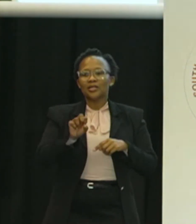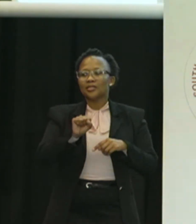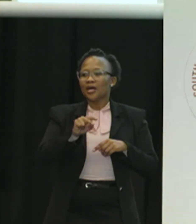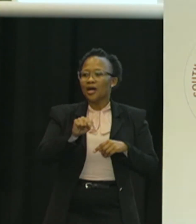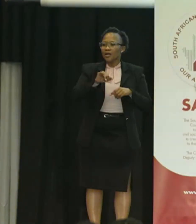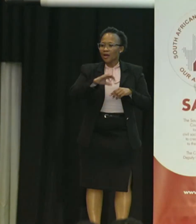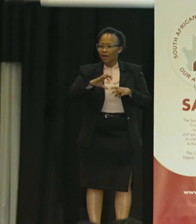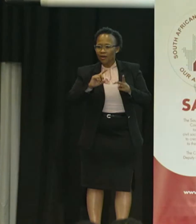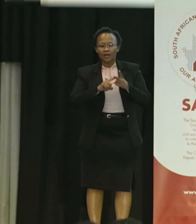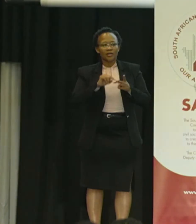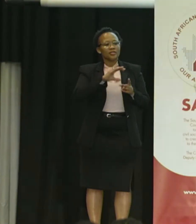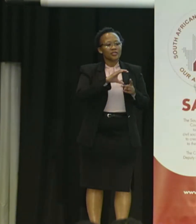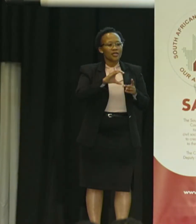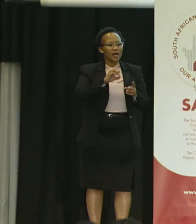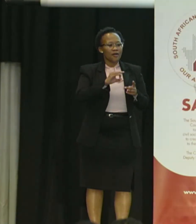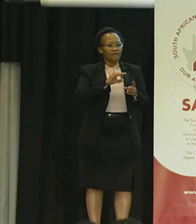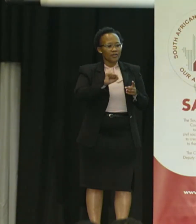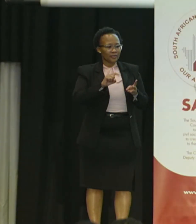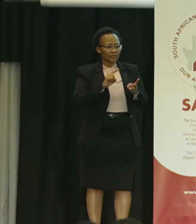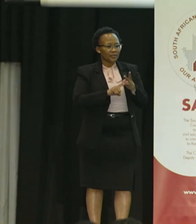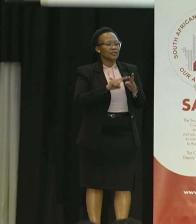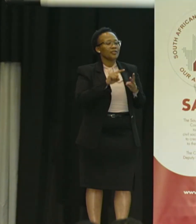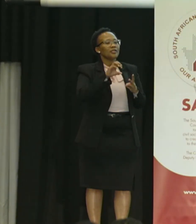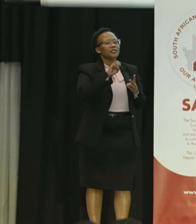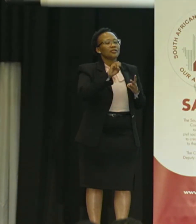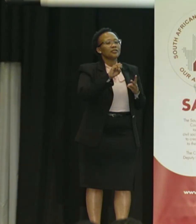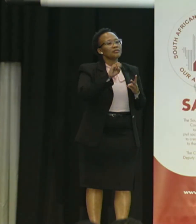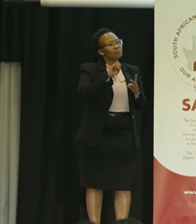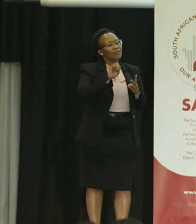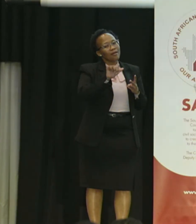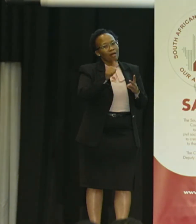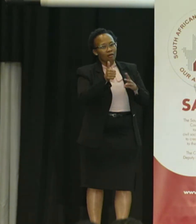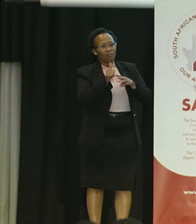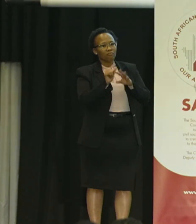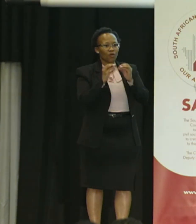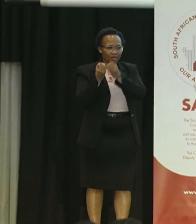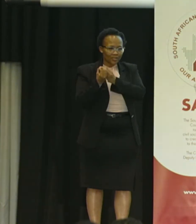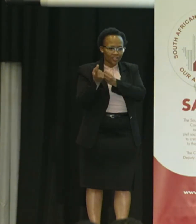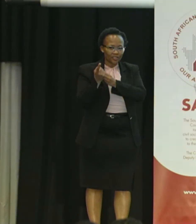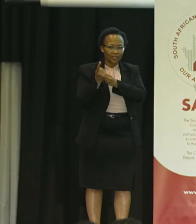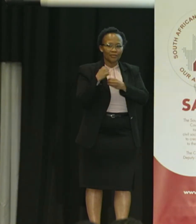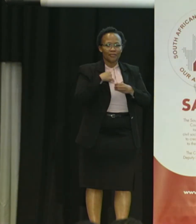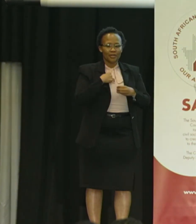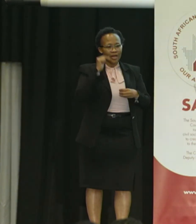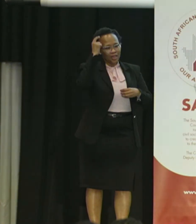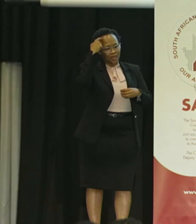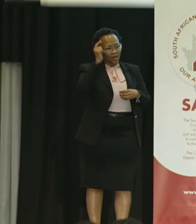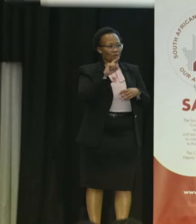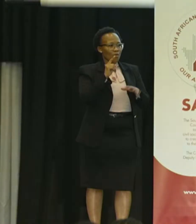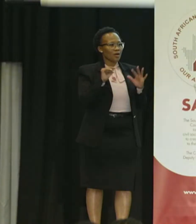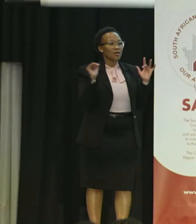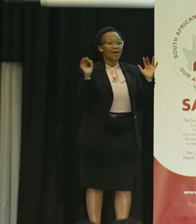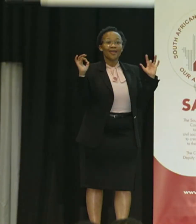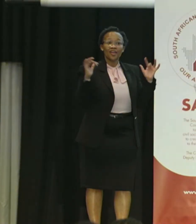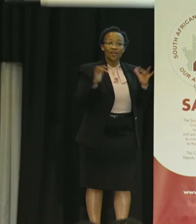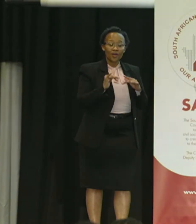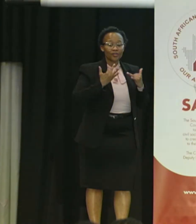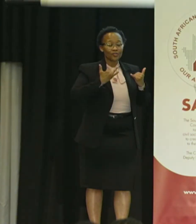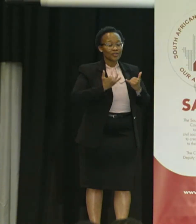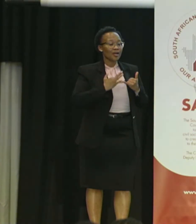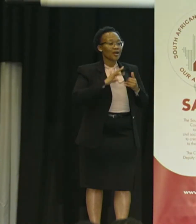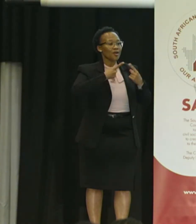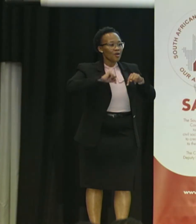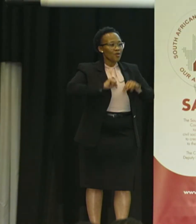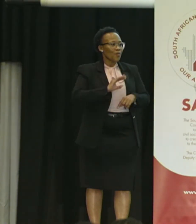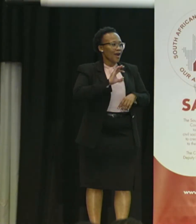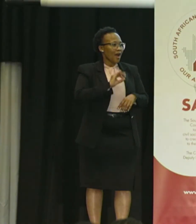EXCO. But I think for an occasion and a gathering like the one that we have this morning and the next